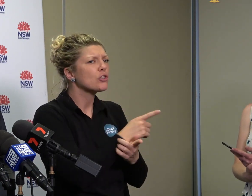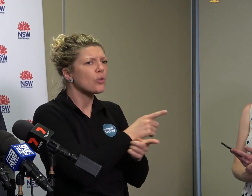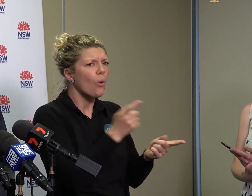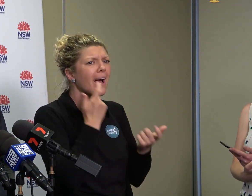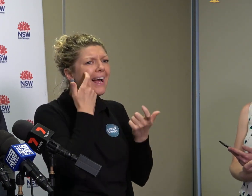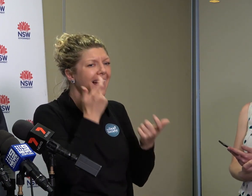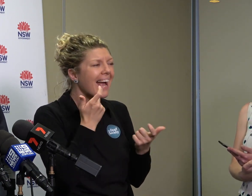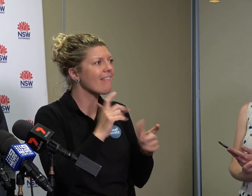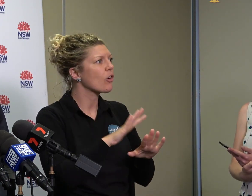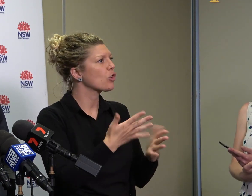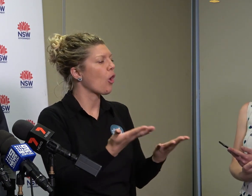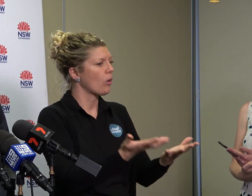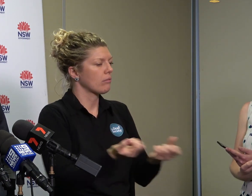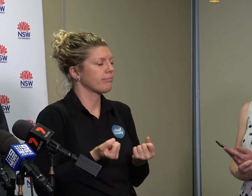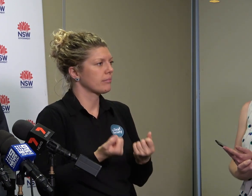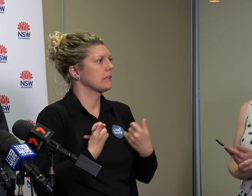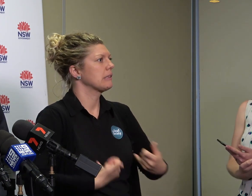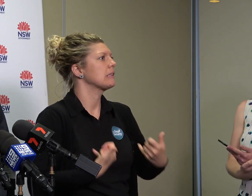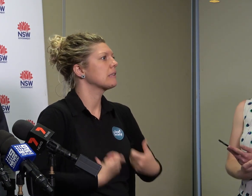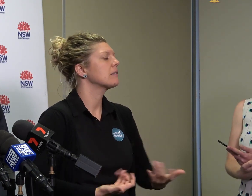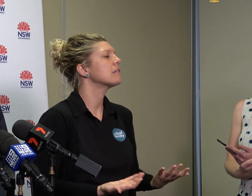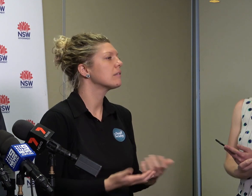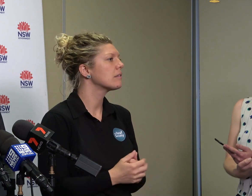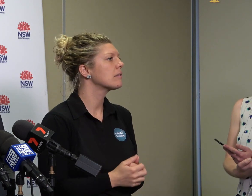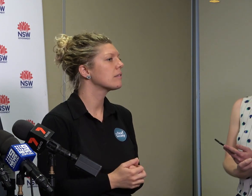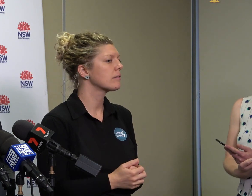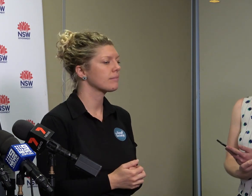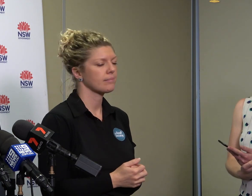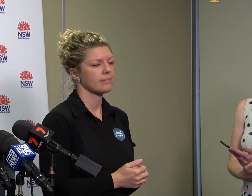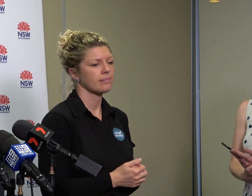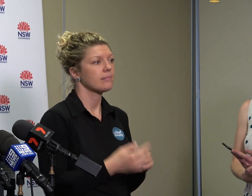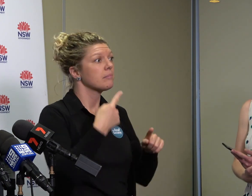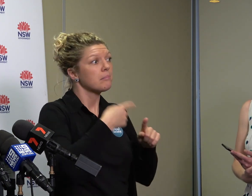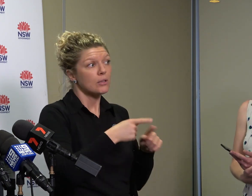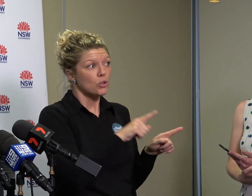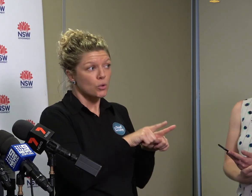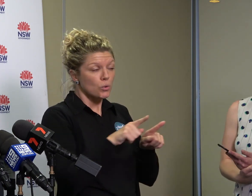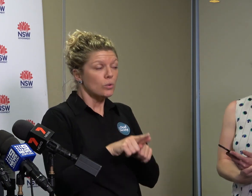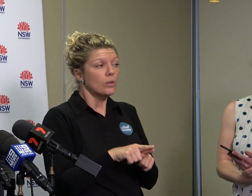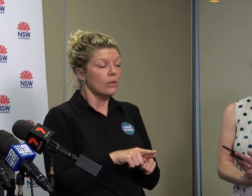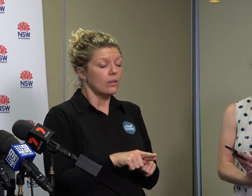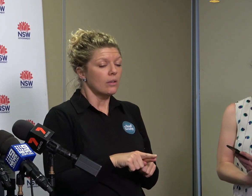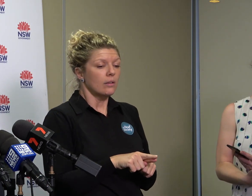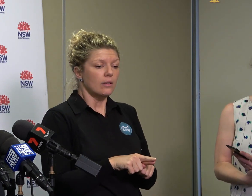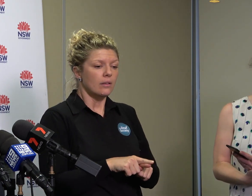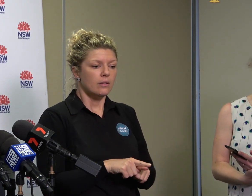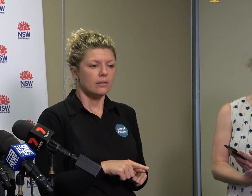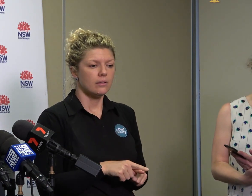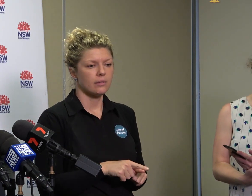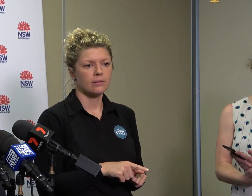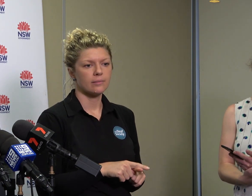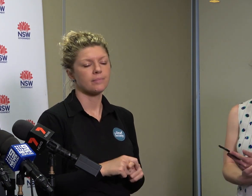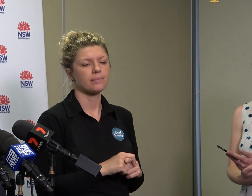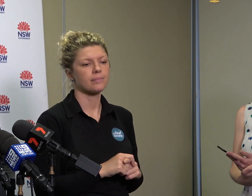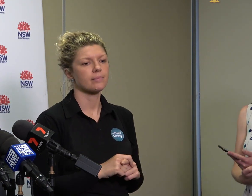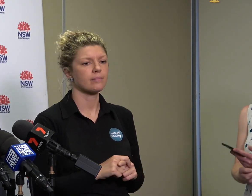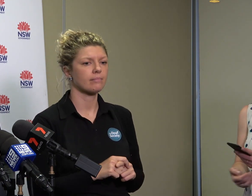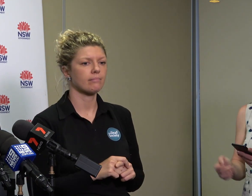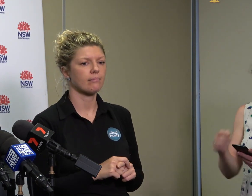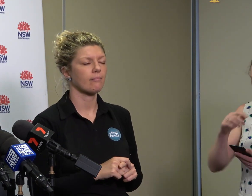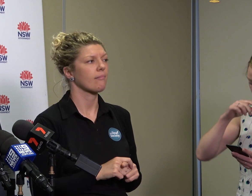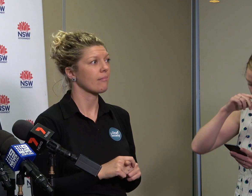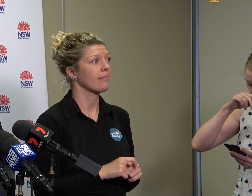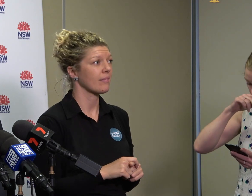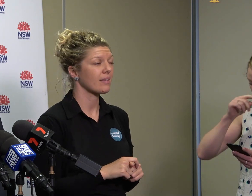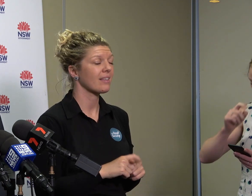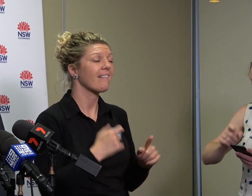in any way affected by that virus. But I also say that we should stress, and I